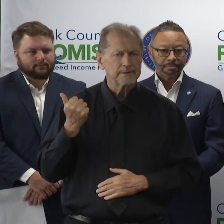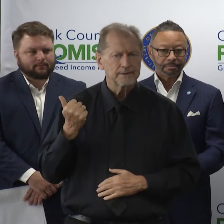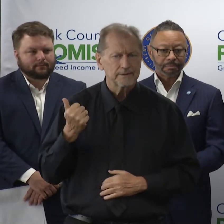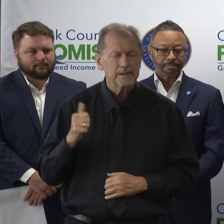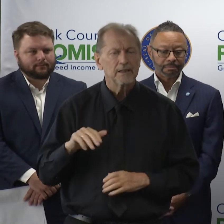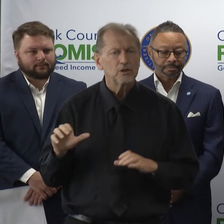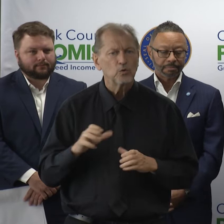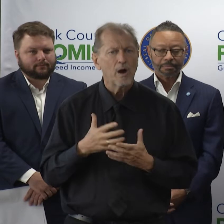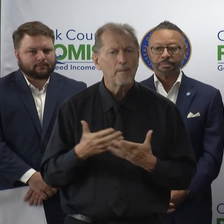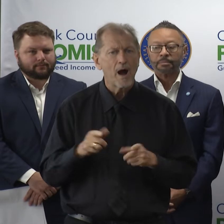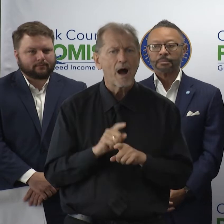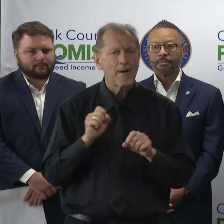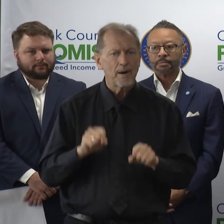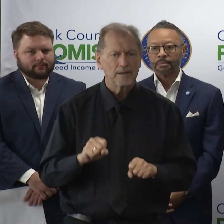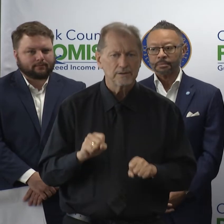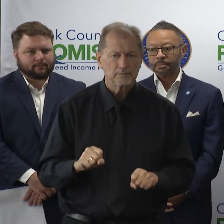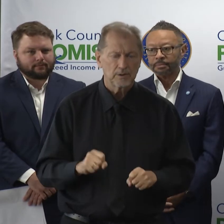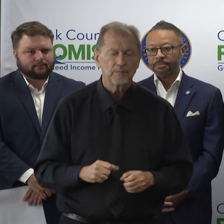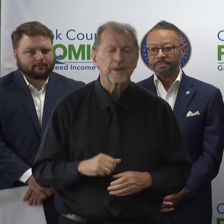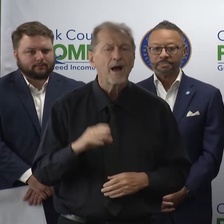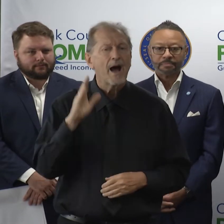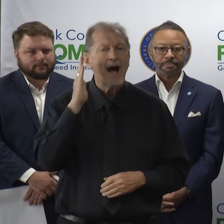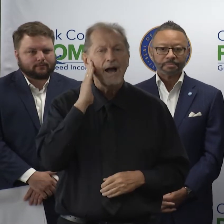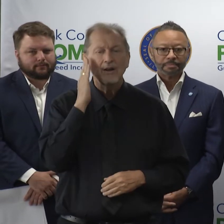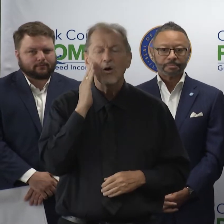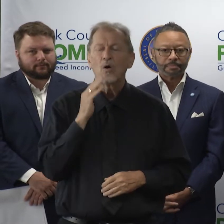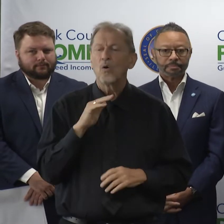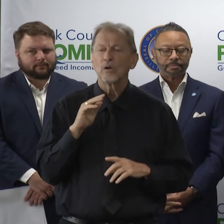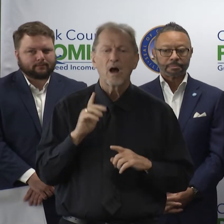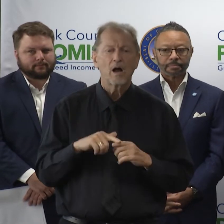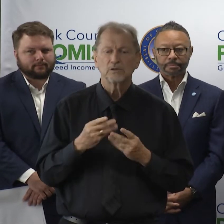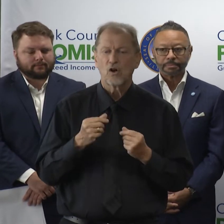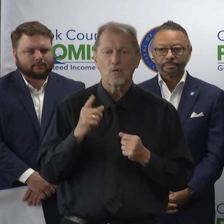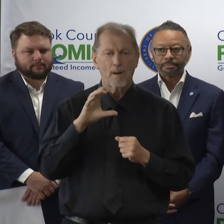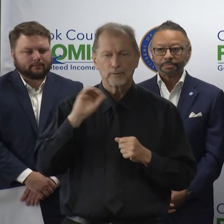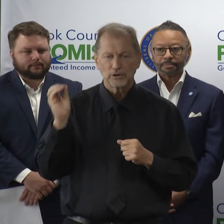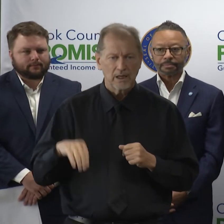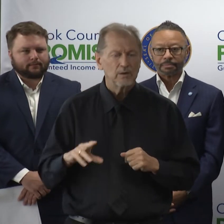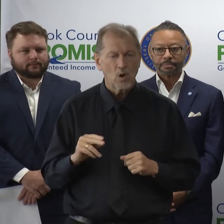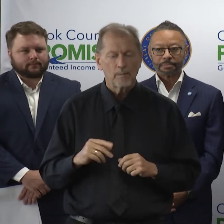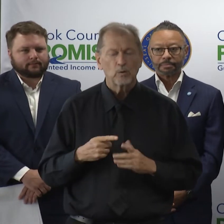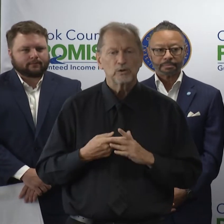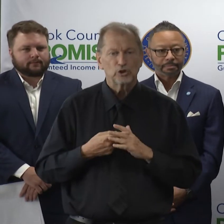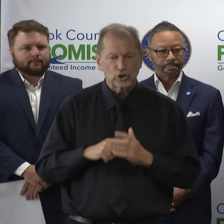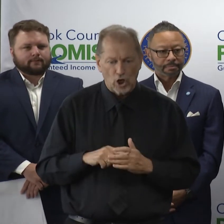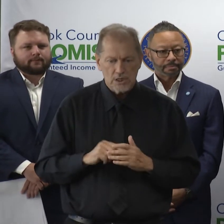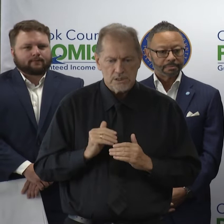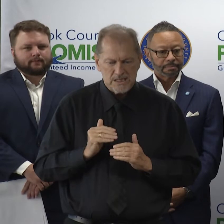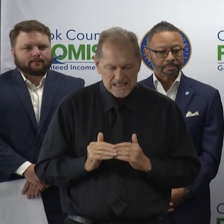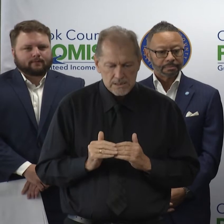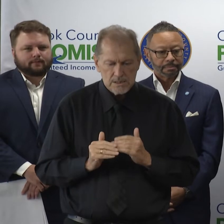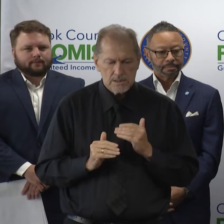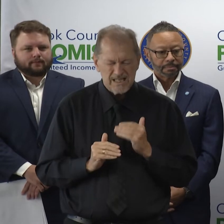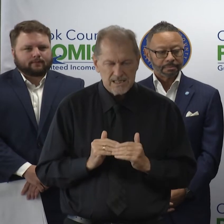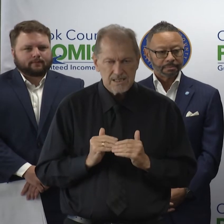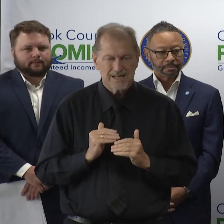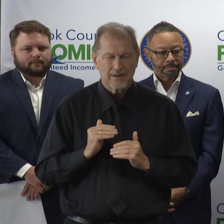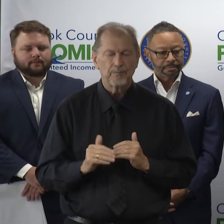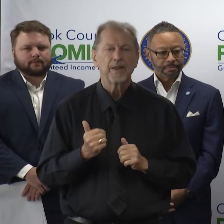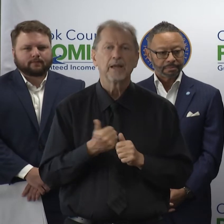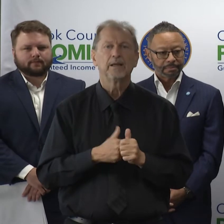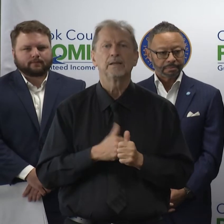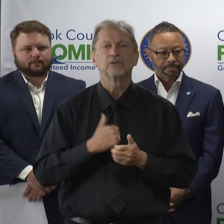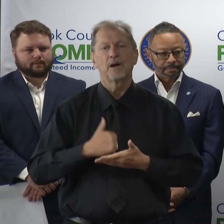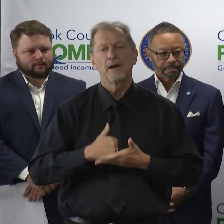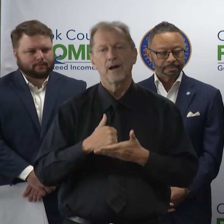So I think even though it's just a drop in the bucket, I think every drop helps. So on behalf